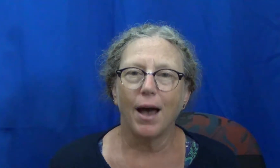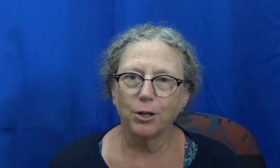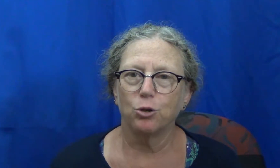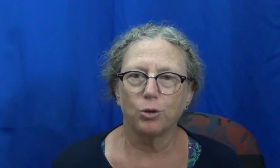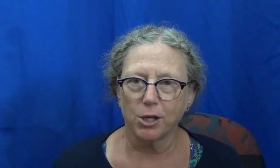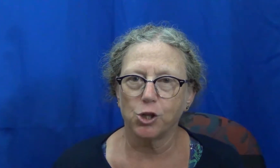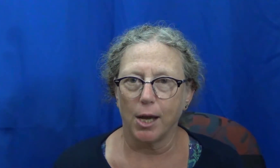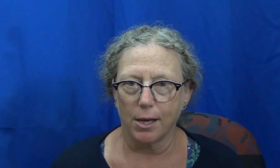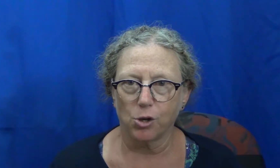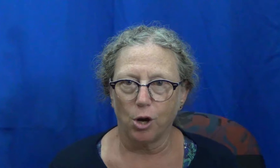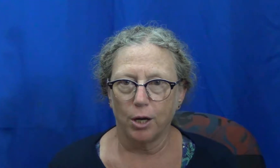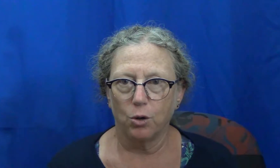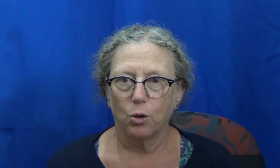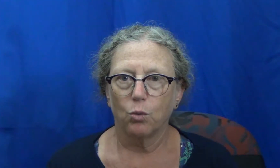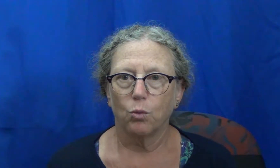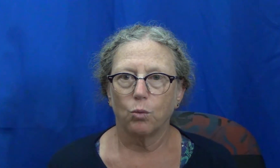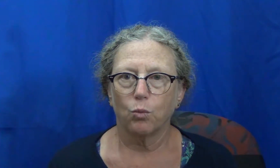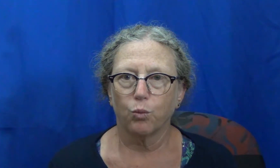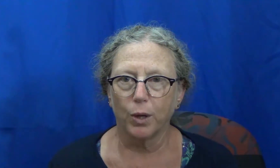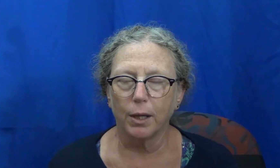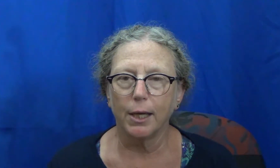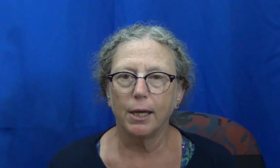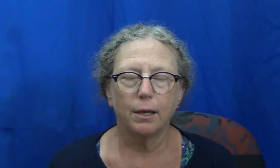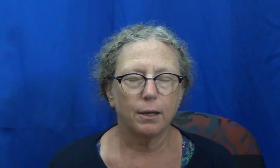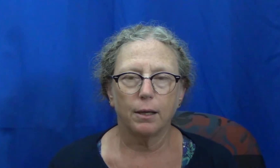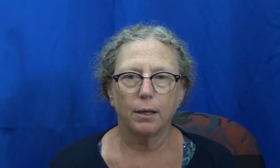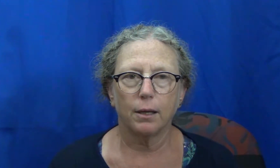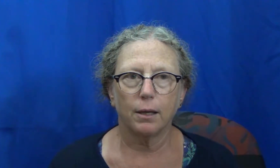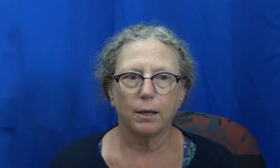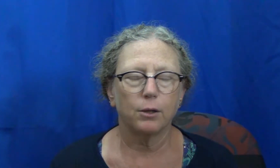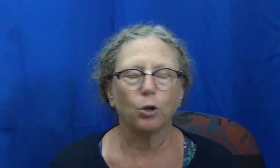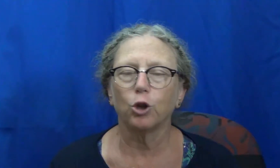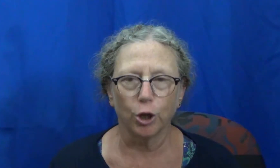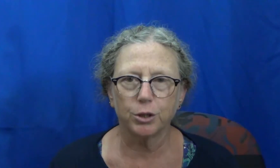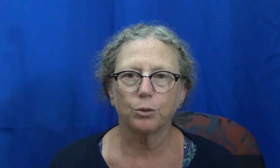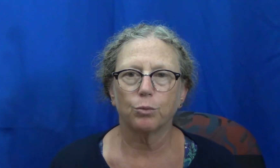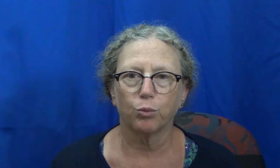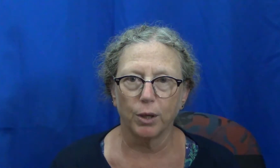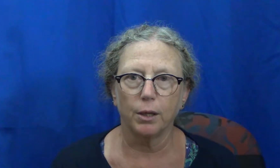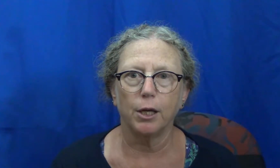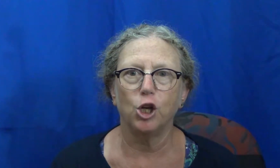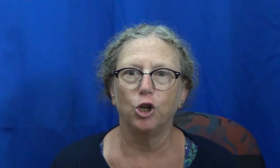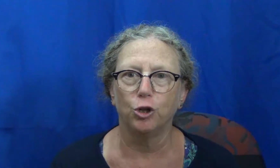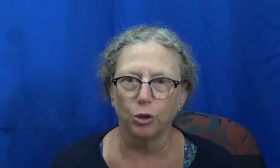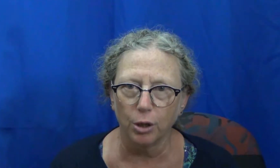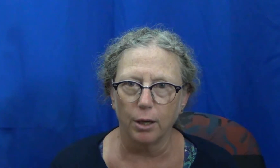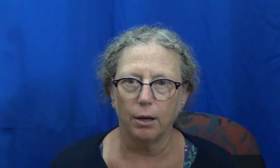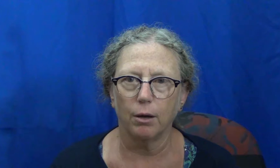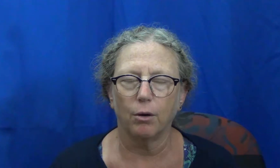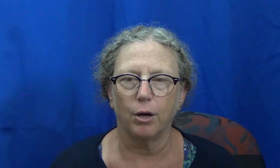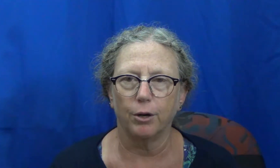new dress she has on really looks really good on